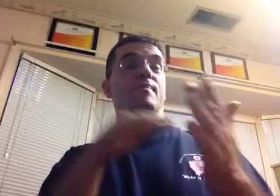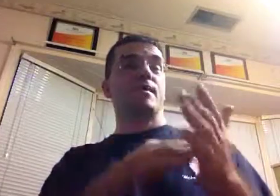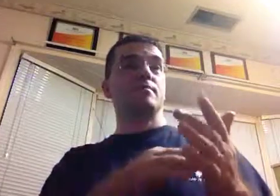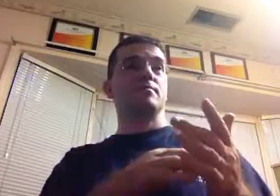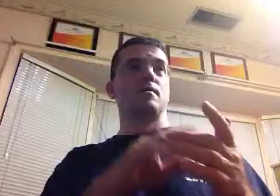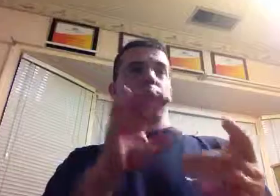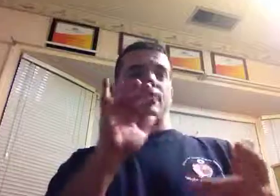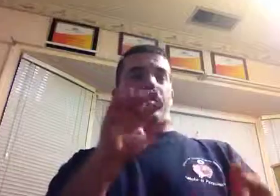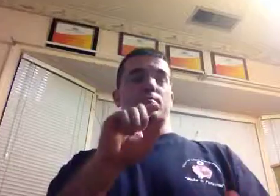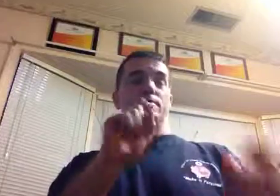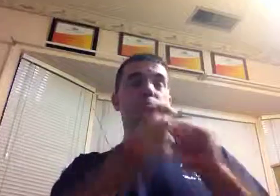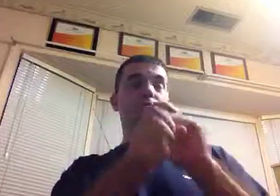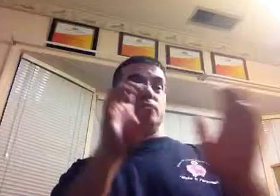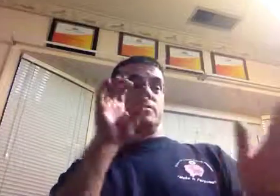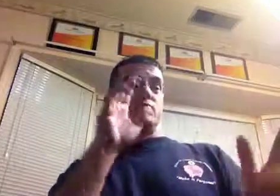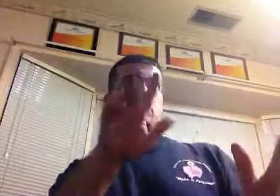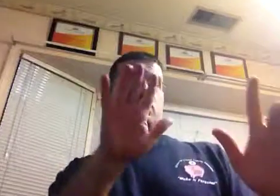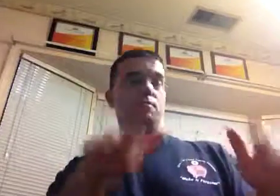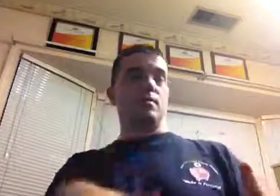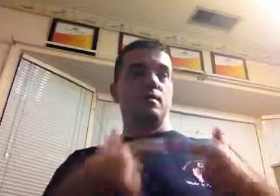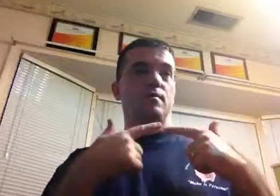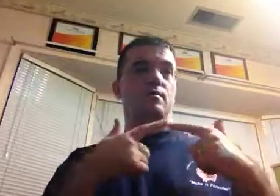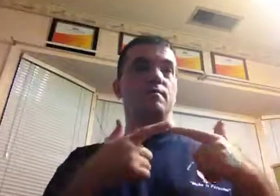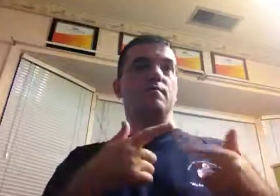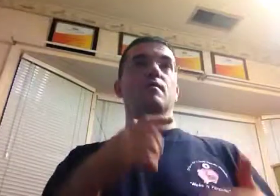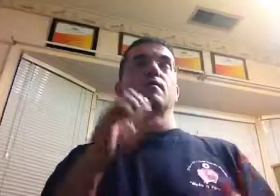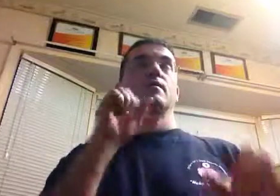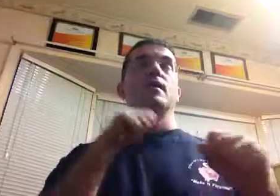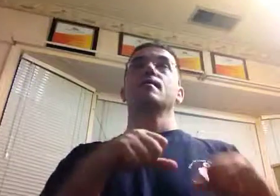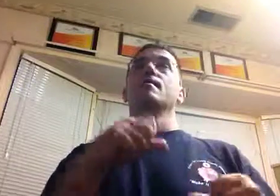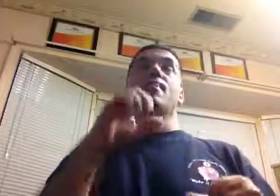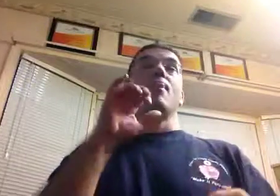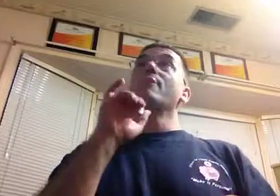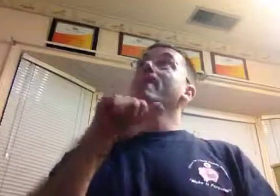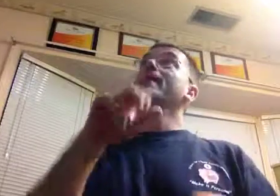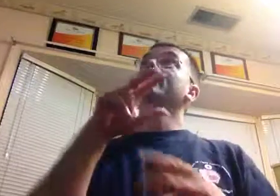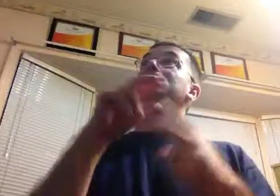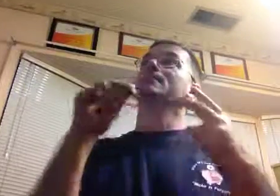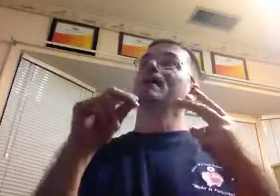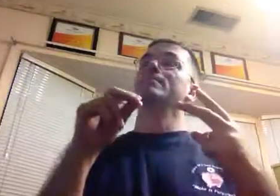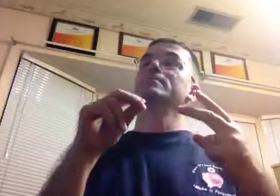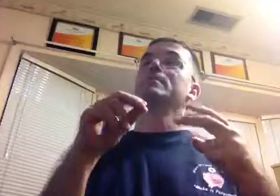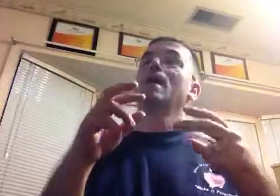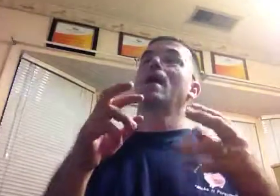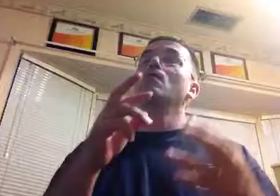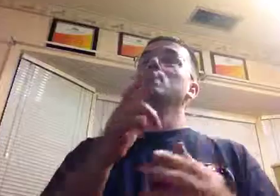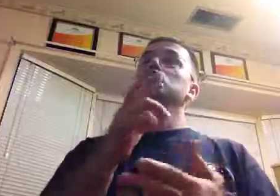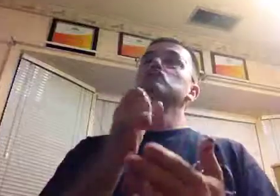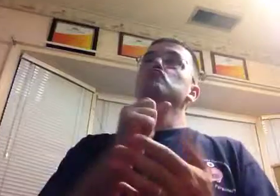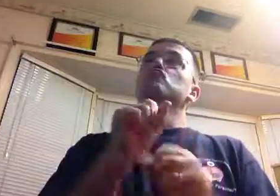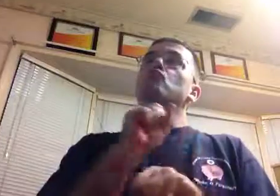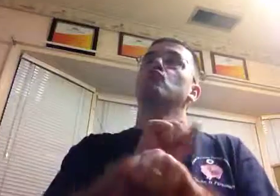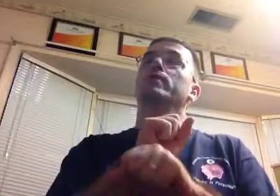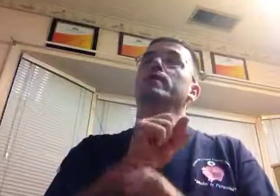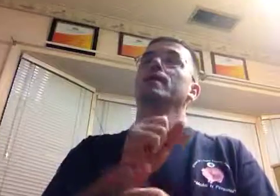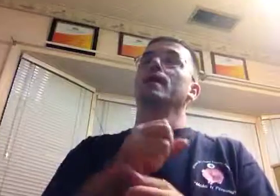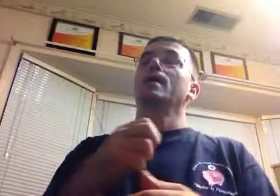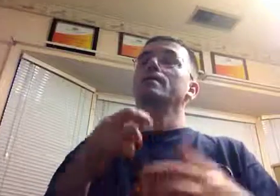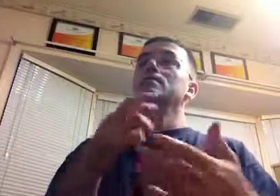dramatically. That is an option. I was working as a respiratory therapist before my husband got sick. Mm-hmm. The job